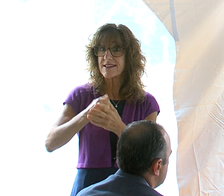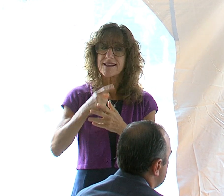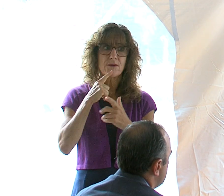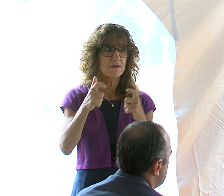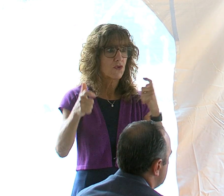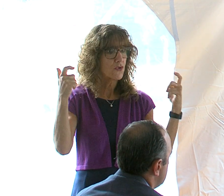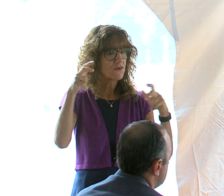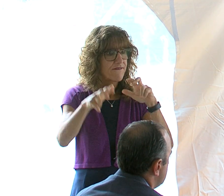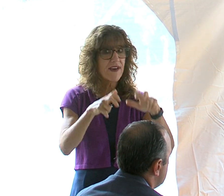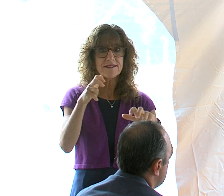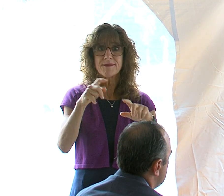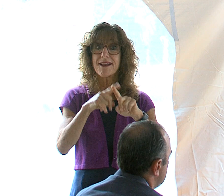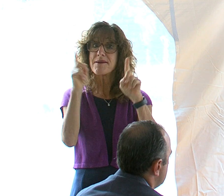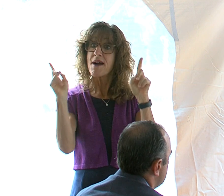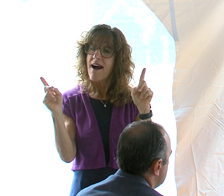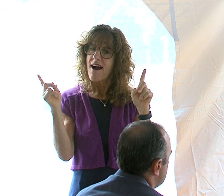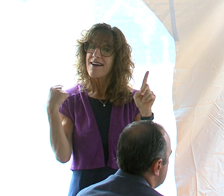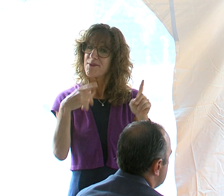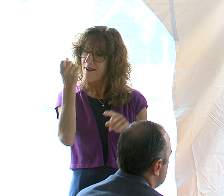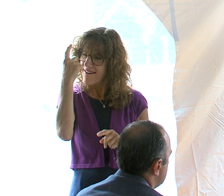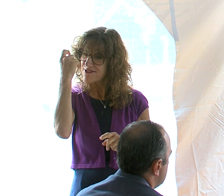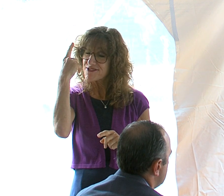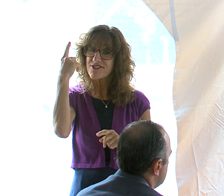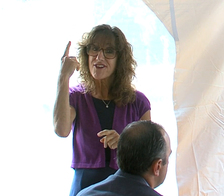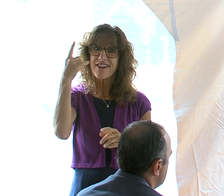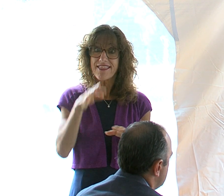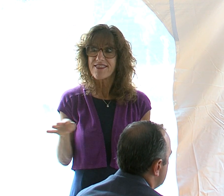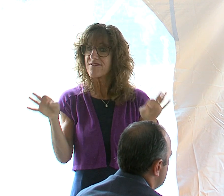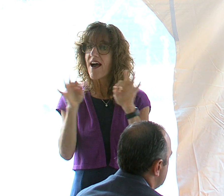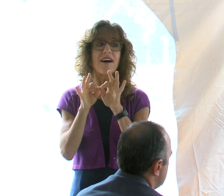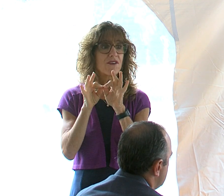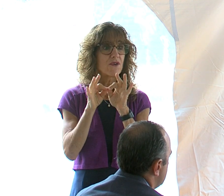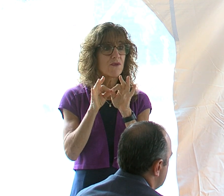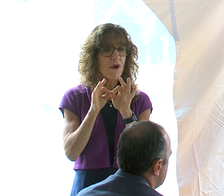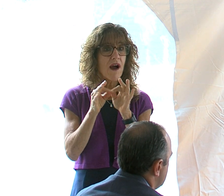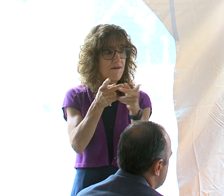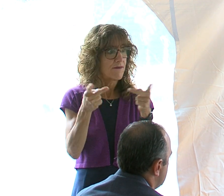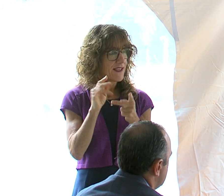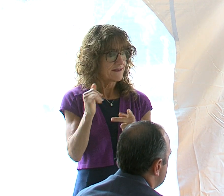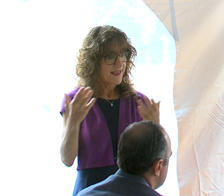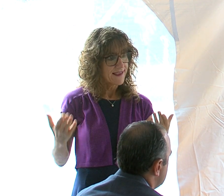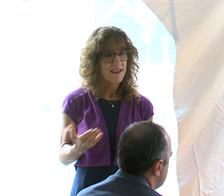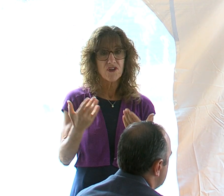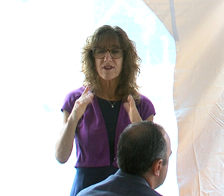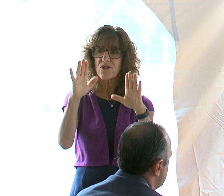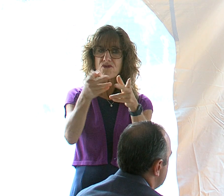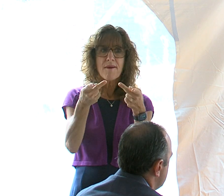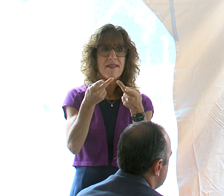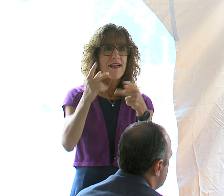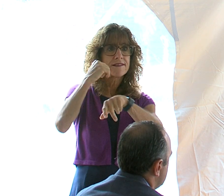huge investment, but we understood the value of a site like this in such a great